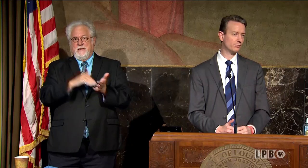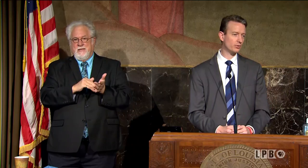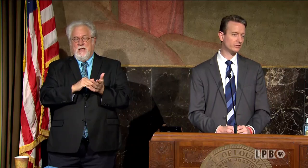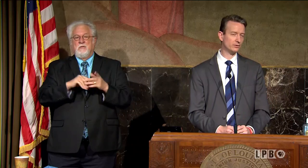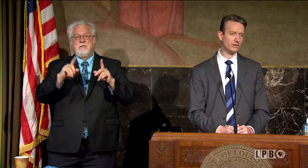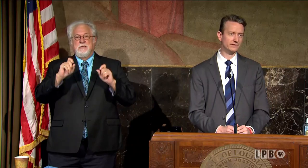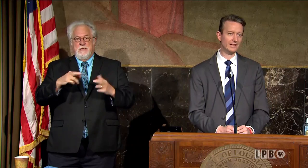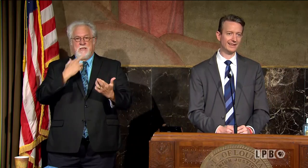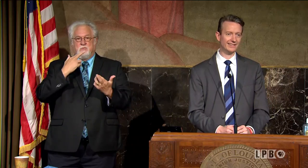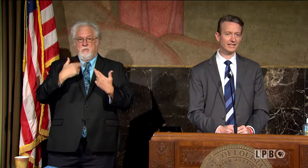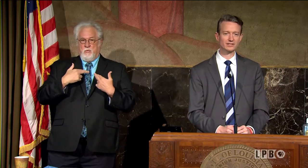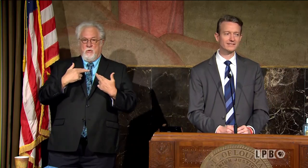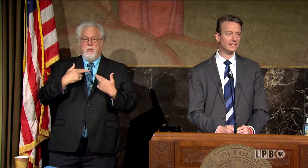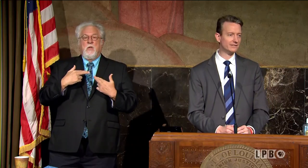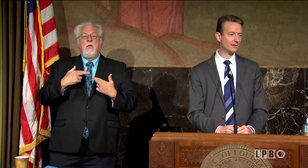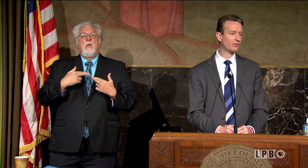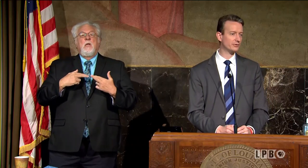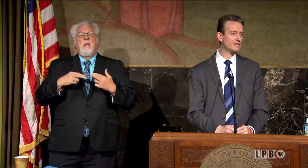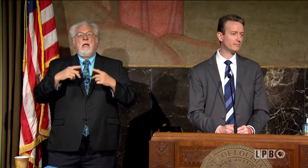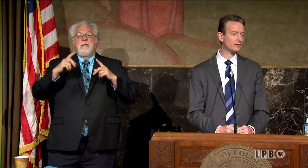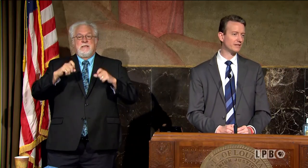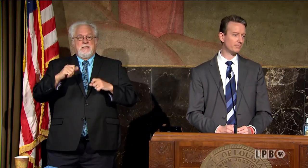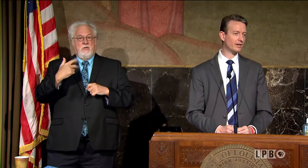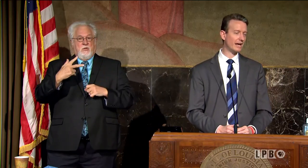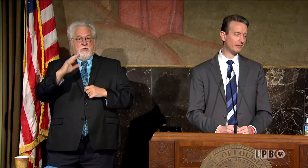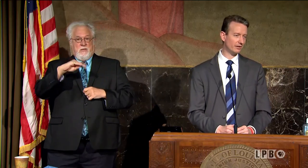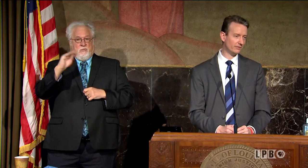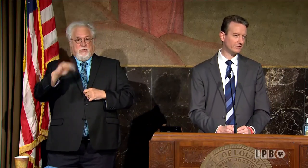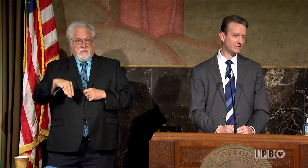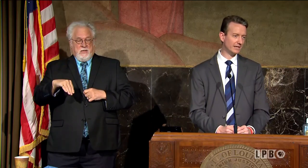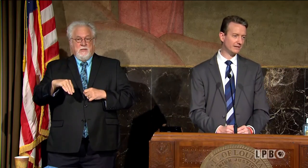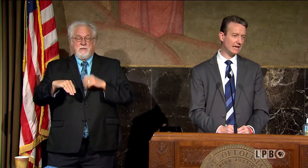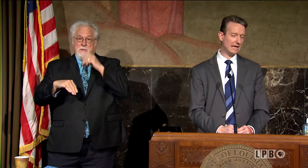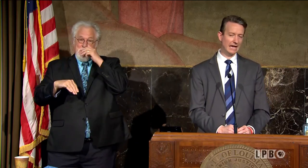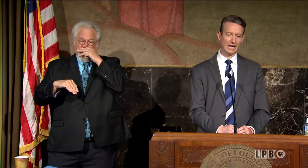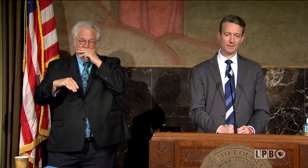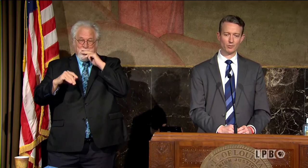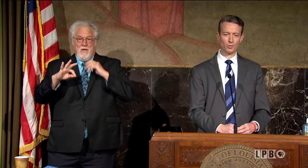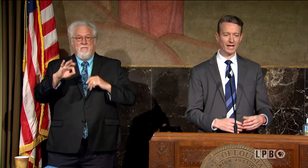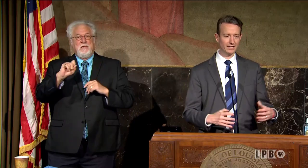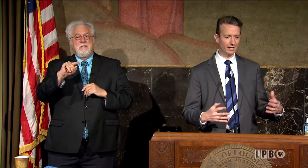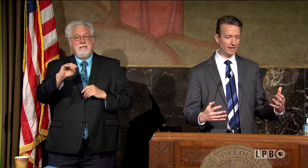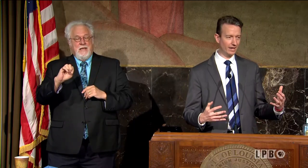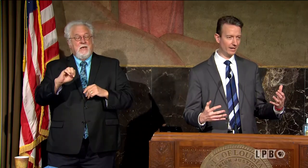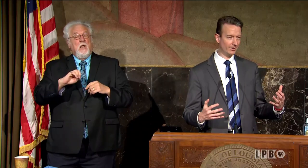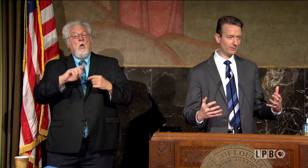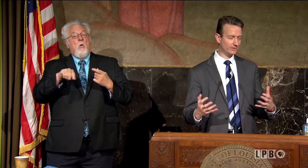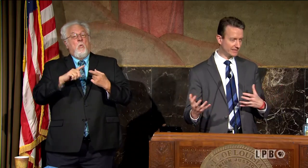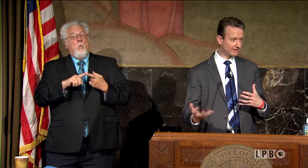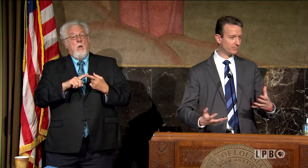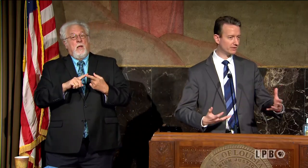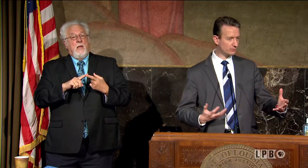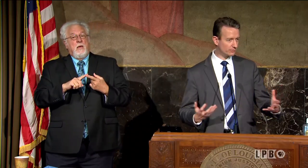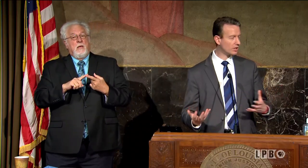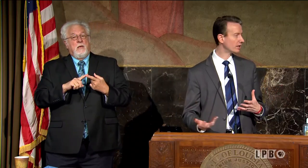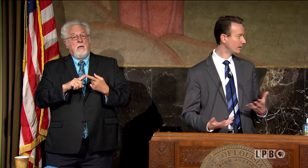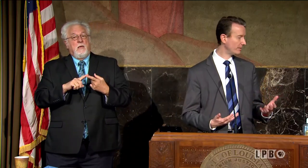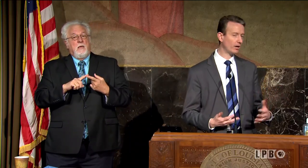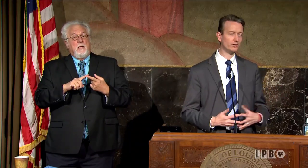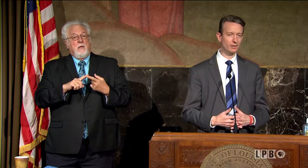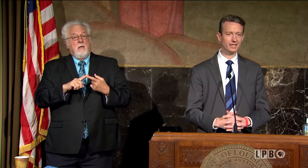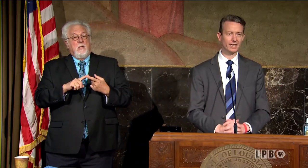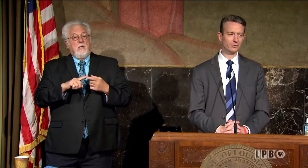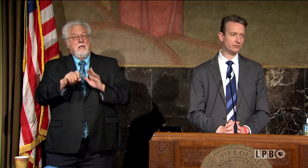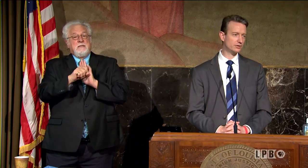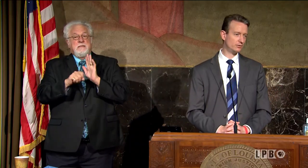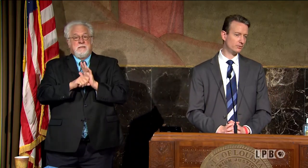613,000 tests reported to us, essentially testing 13% per capita of the state. When states have been sort of talking